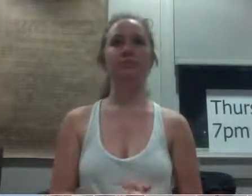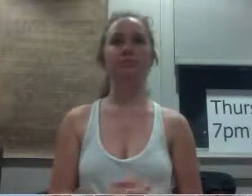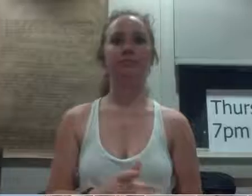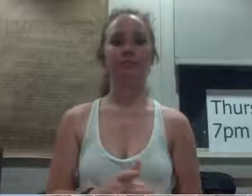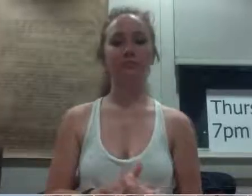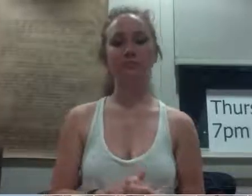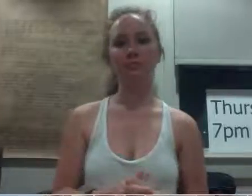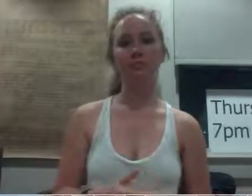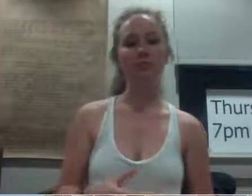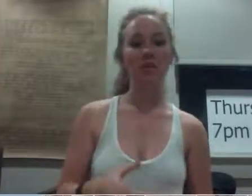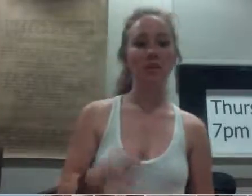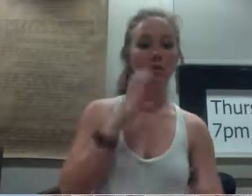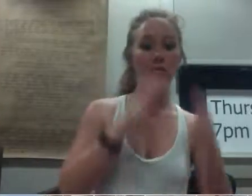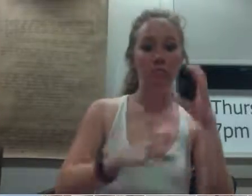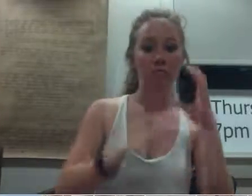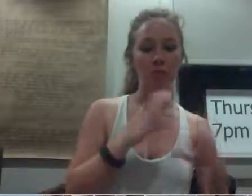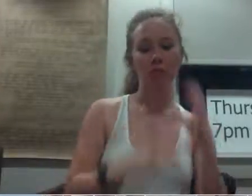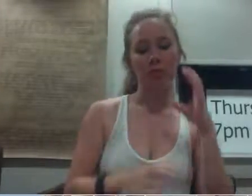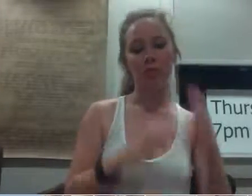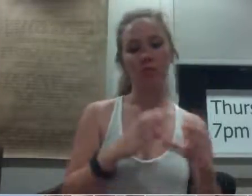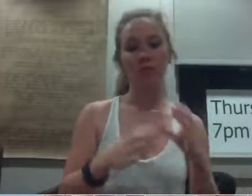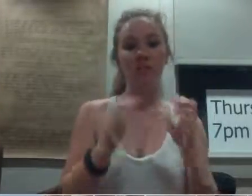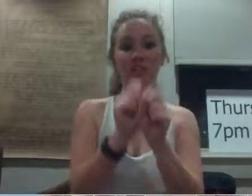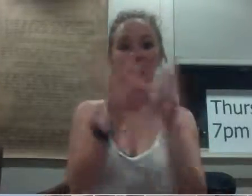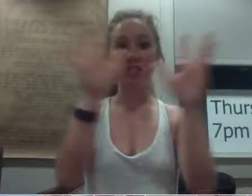letters are not in all caps because that appears to be yelling.